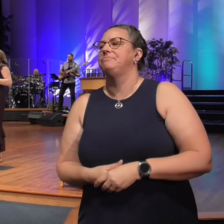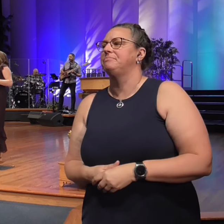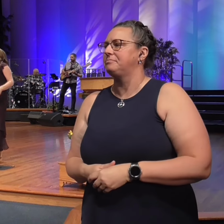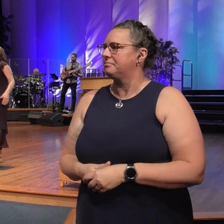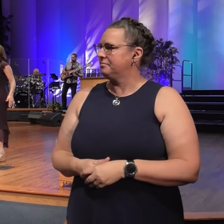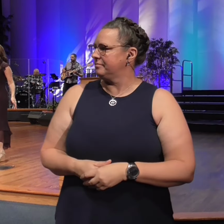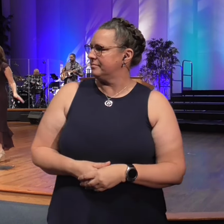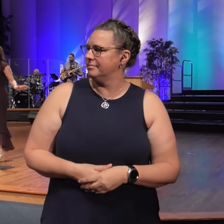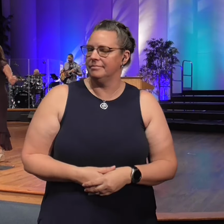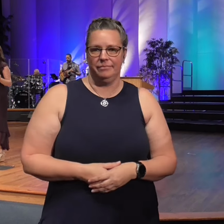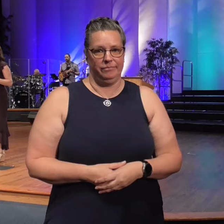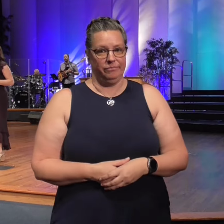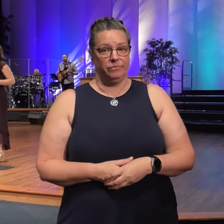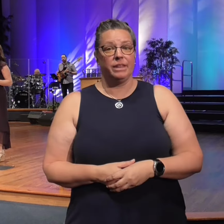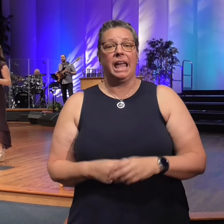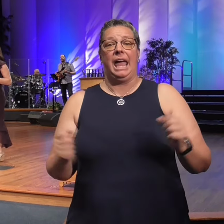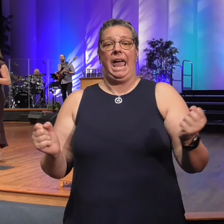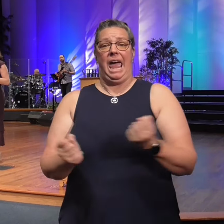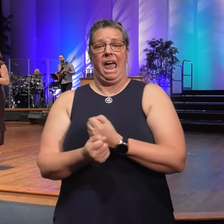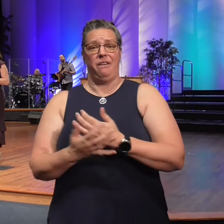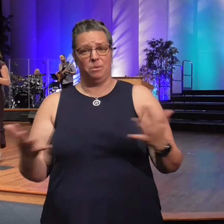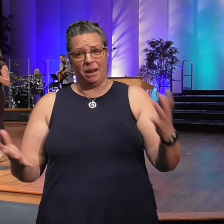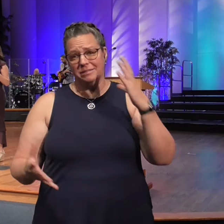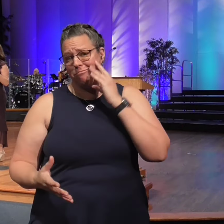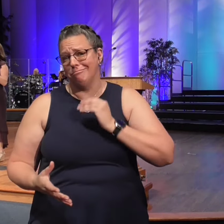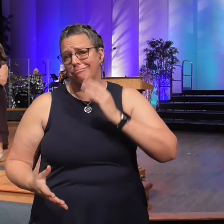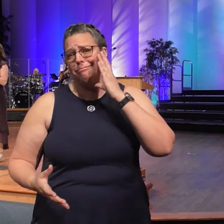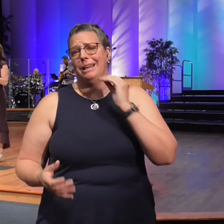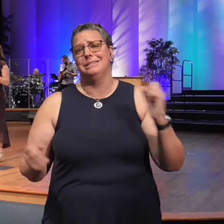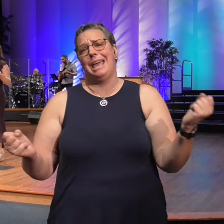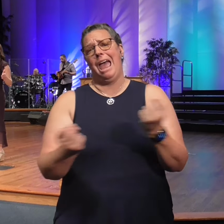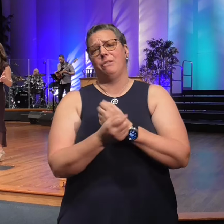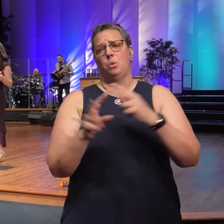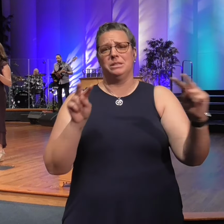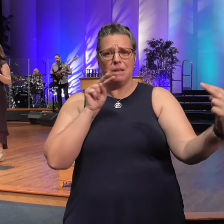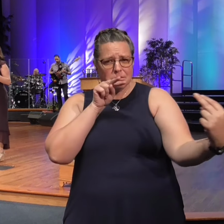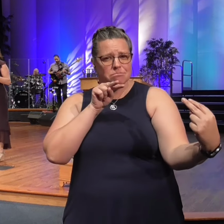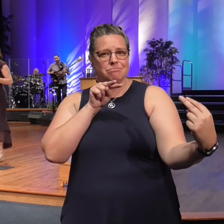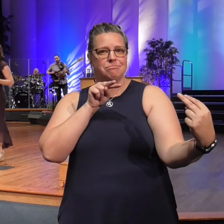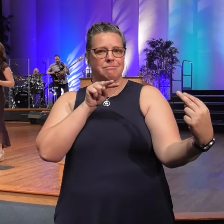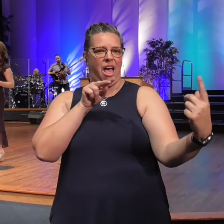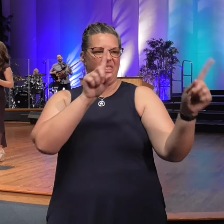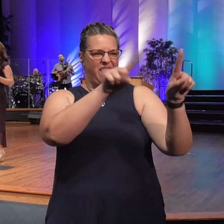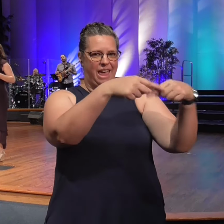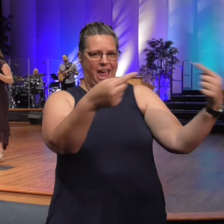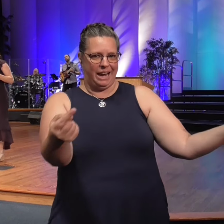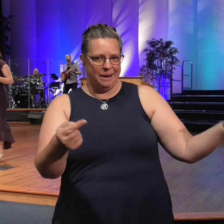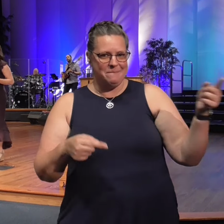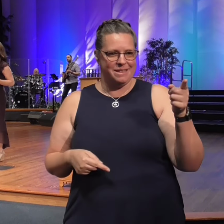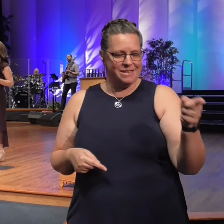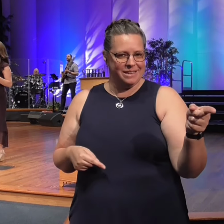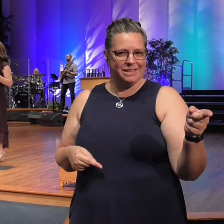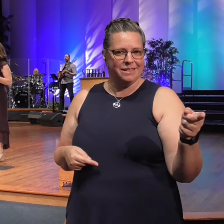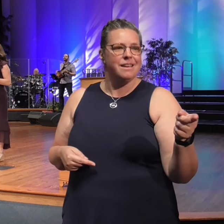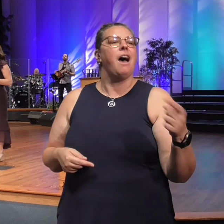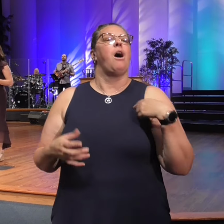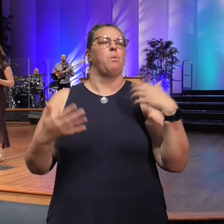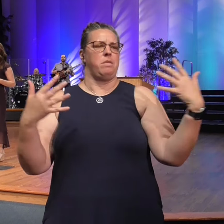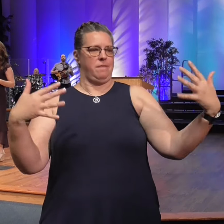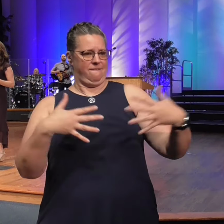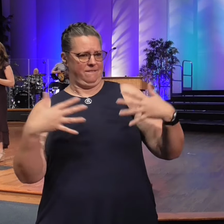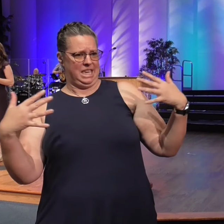brave. Everybody's been there, everybody's stared down by the enemy, falling for the fear and